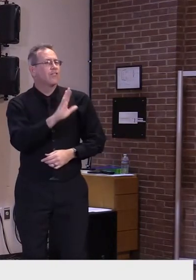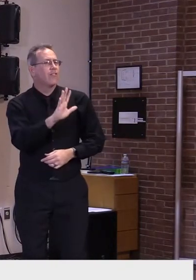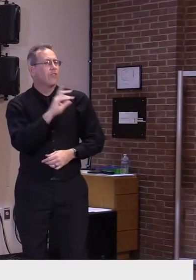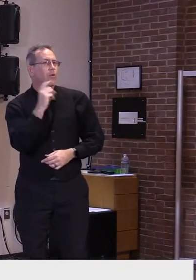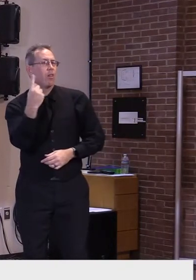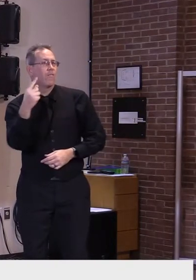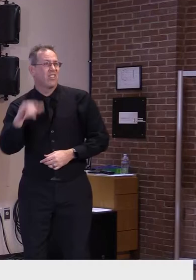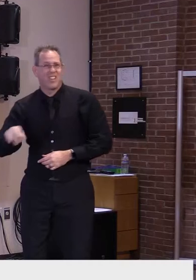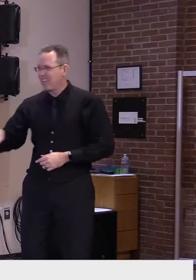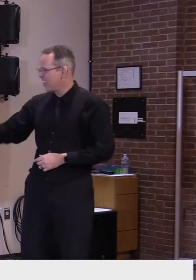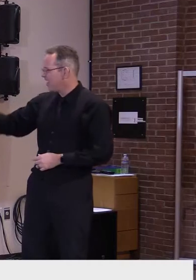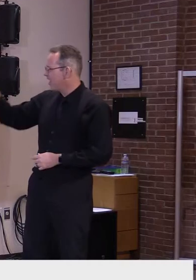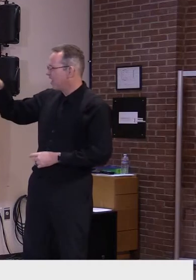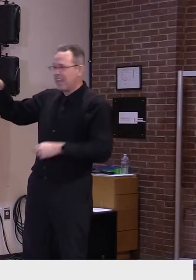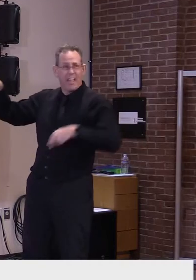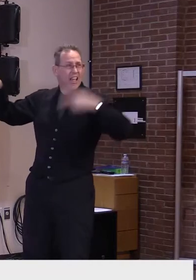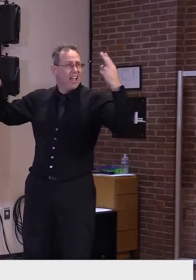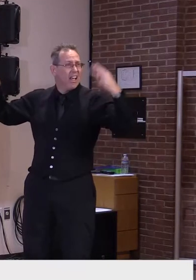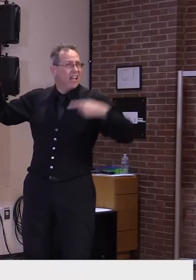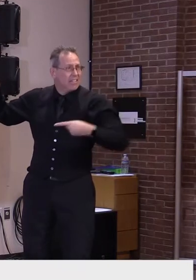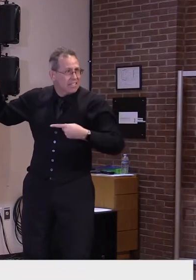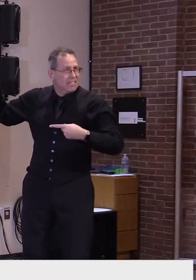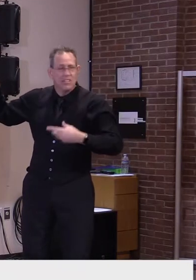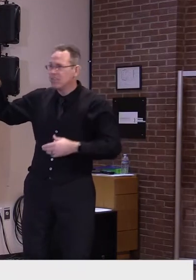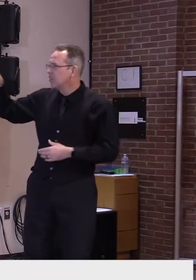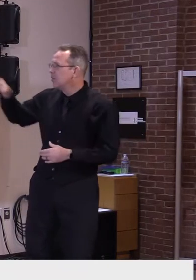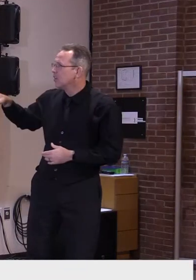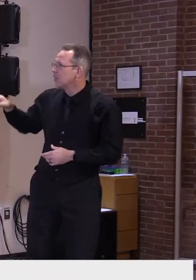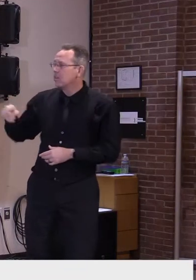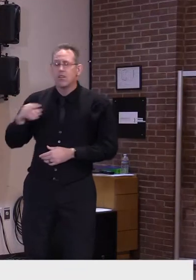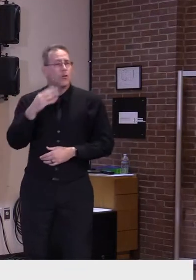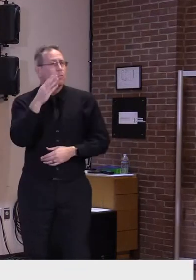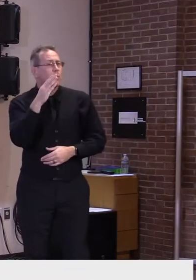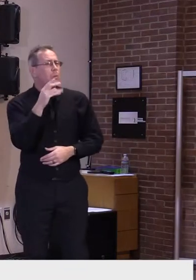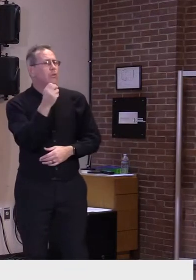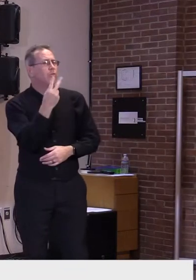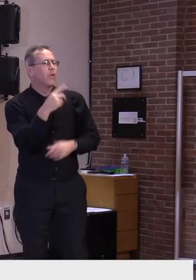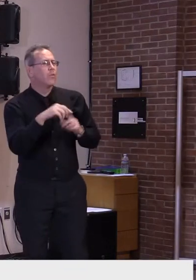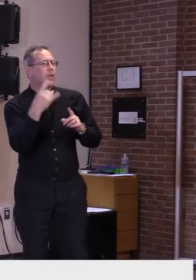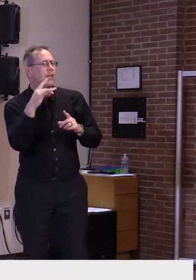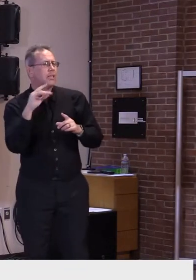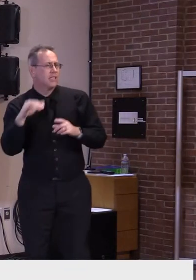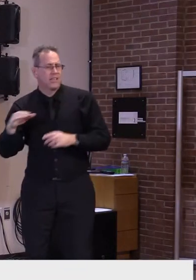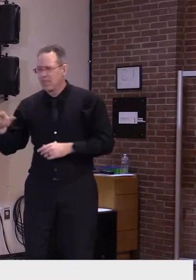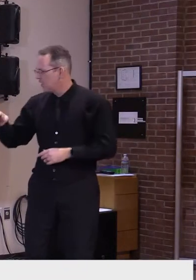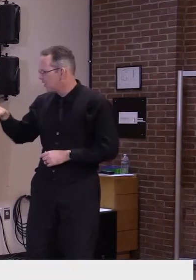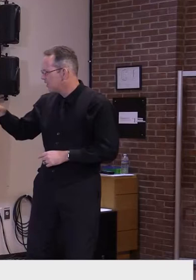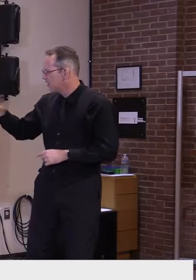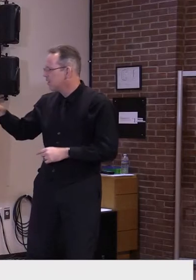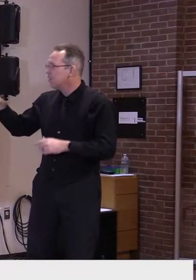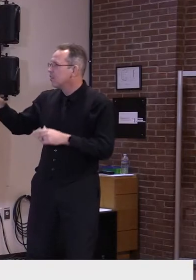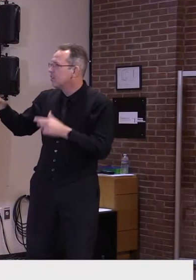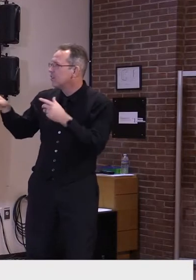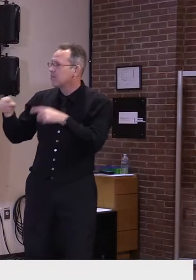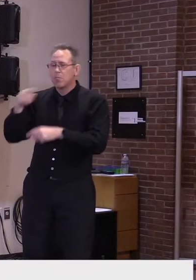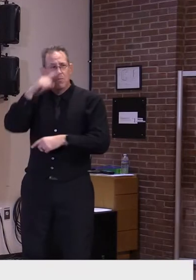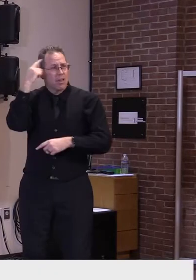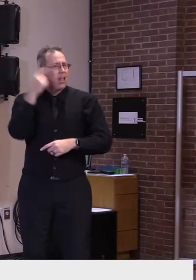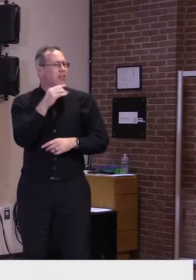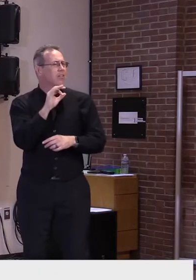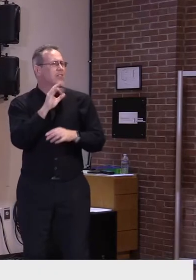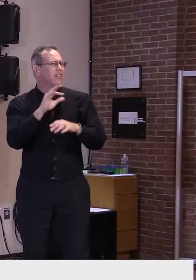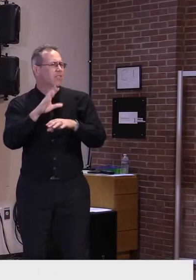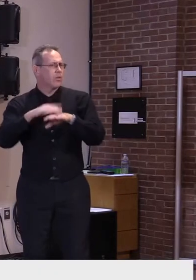groups, pretty clearly almost double the rate among any of those other age groups as we compare them to those that are